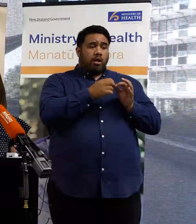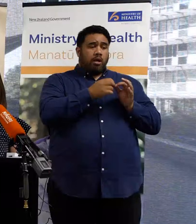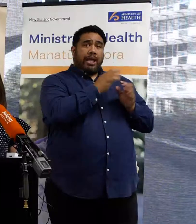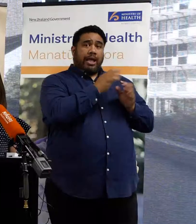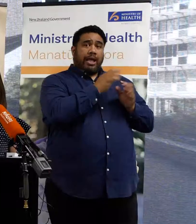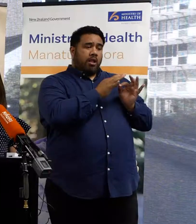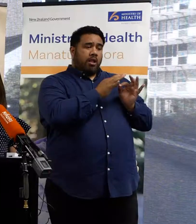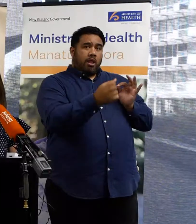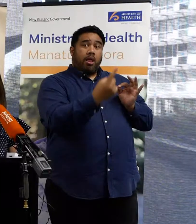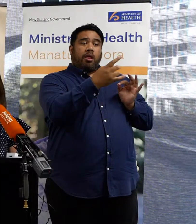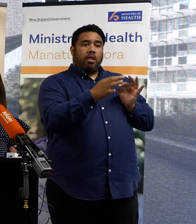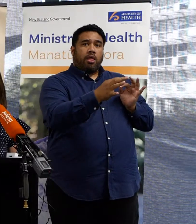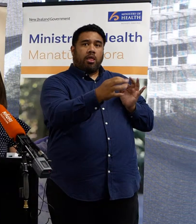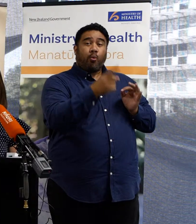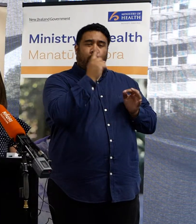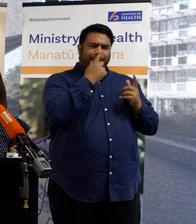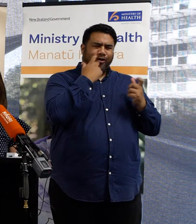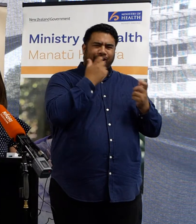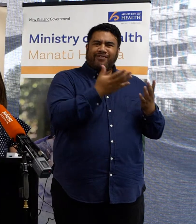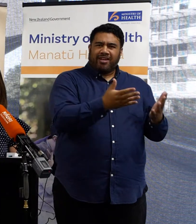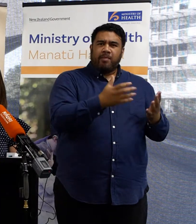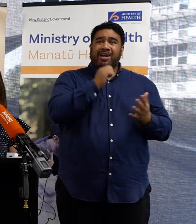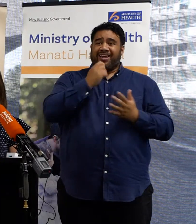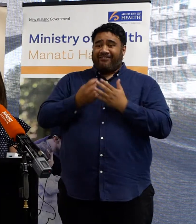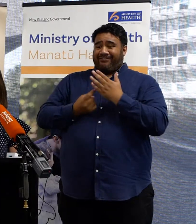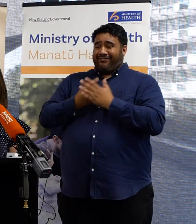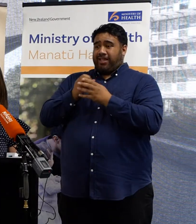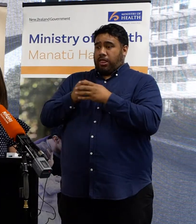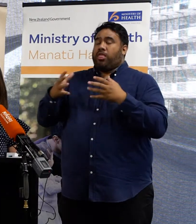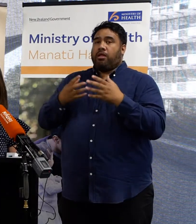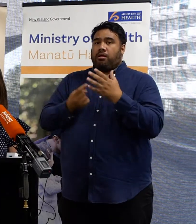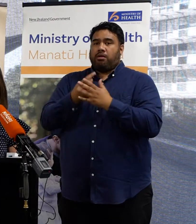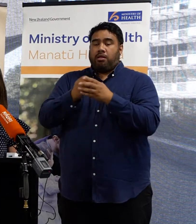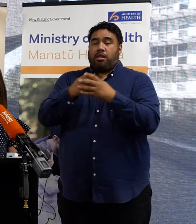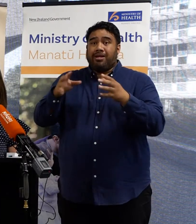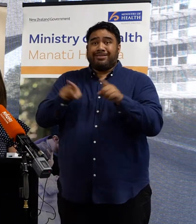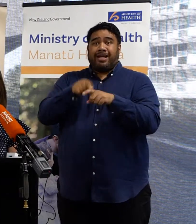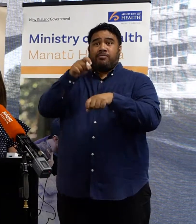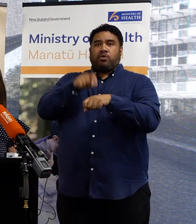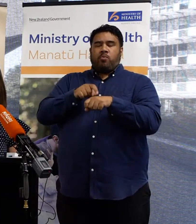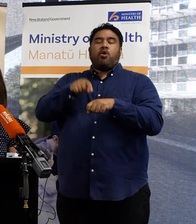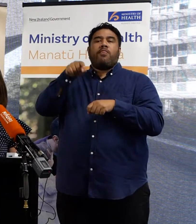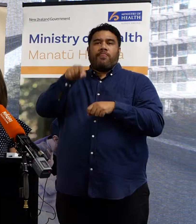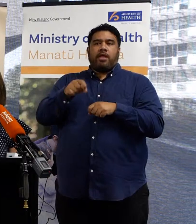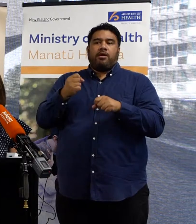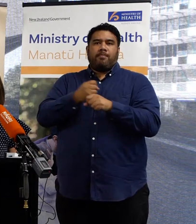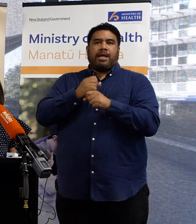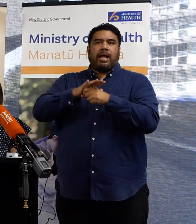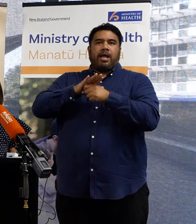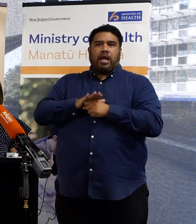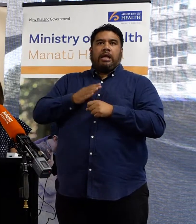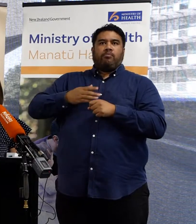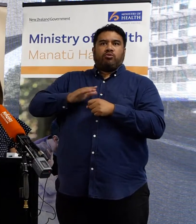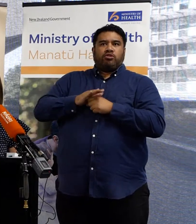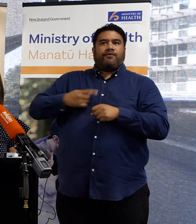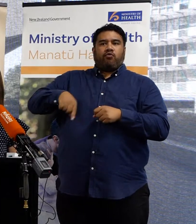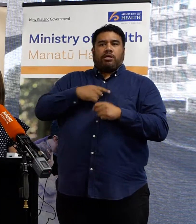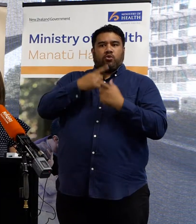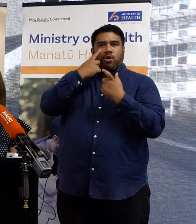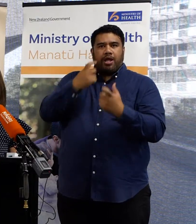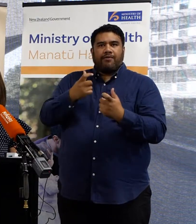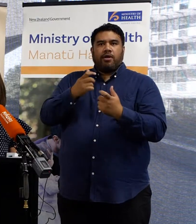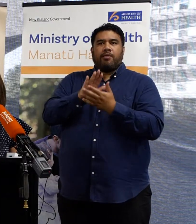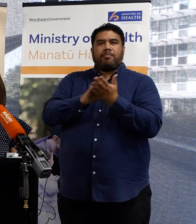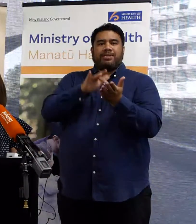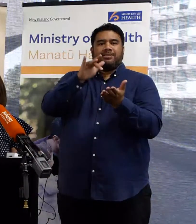more day-to-day basis. What is more challenging is if you get a lot of sick people all at once, all requiring intensive care facilities, for